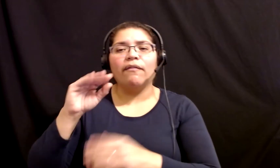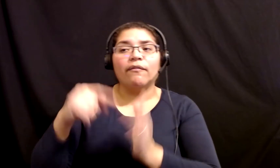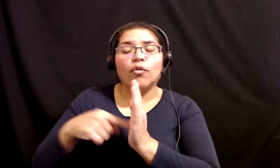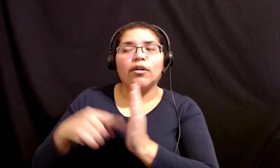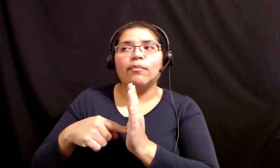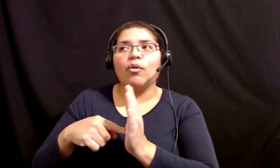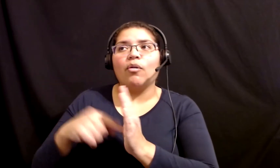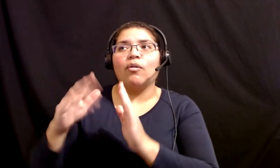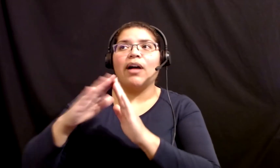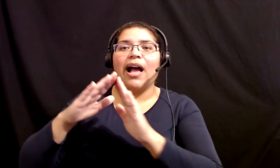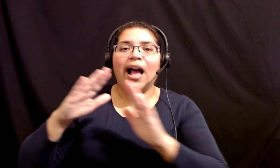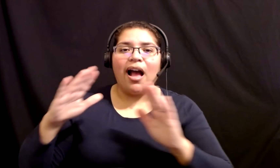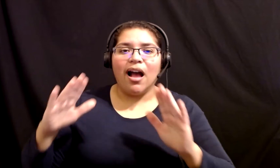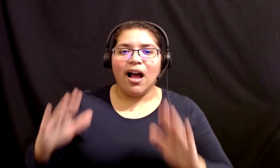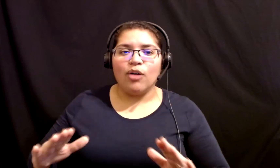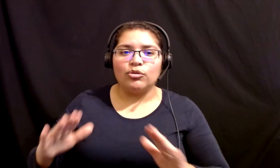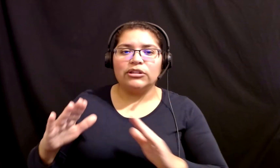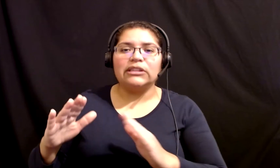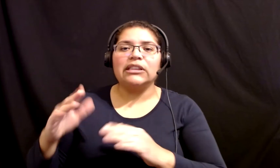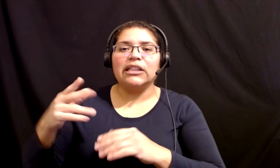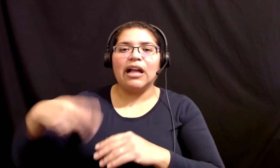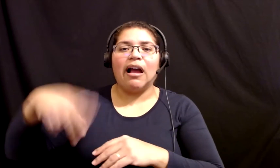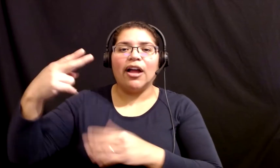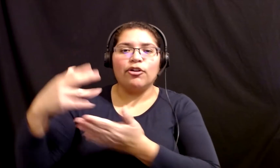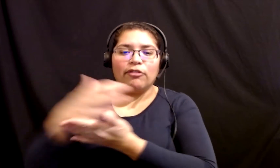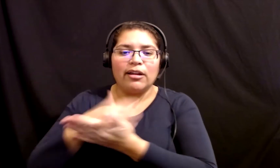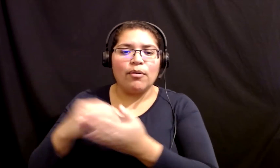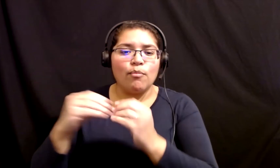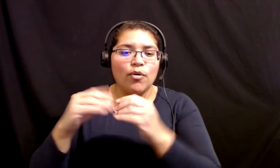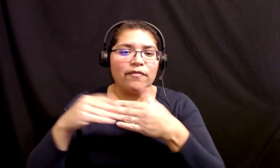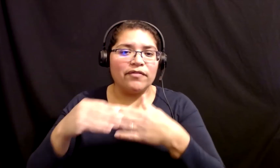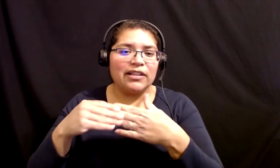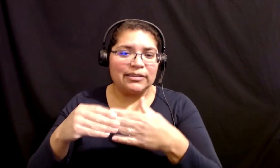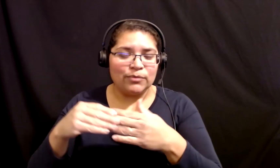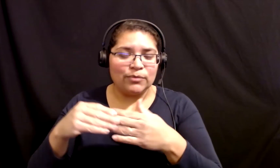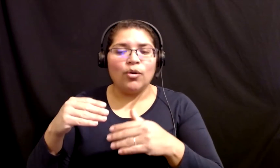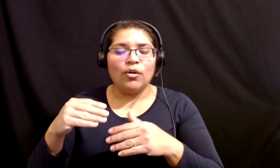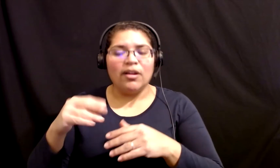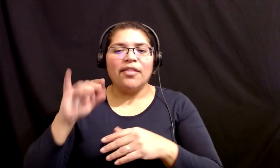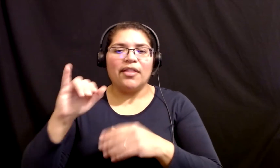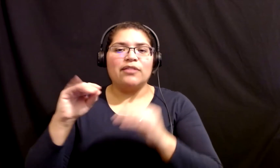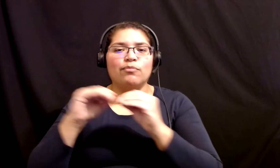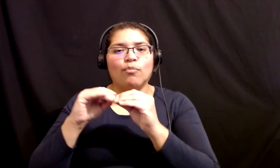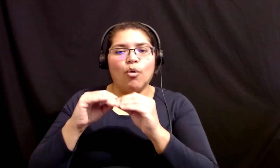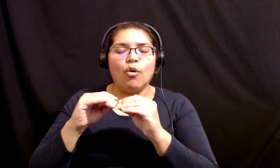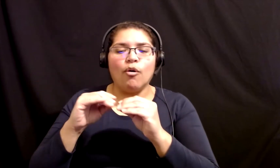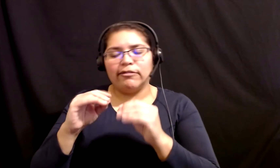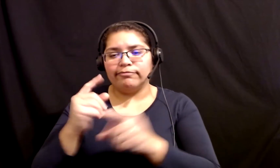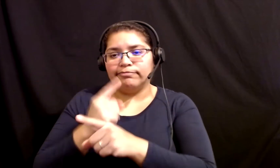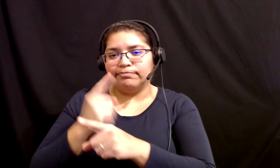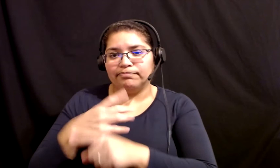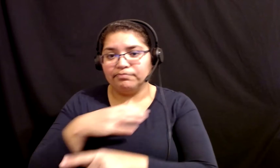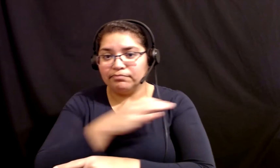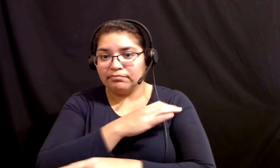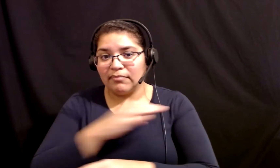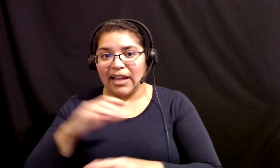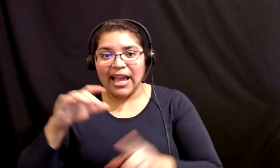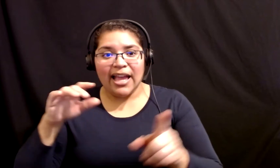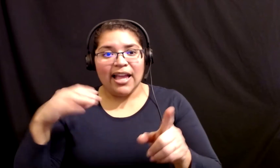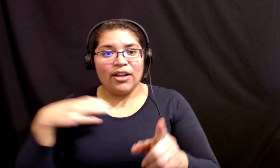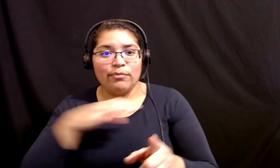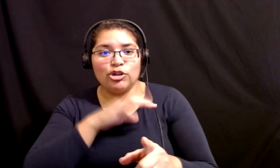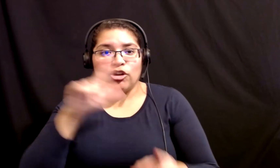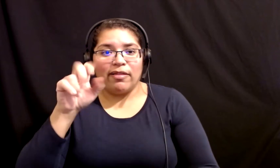affordable housing at higher incomes out of that more flexible bucket. That would be a commissioner level decision. And I see Commissioner Levy has her hand up.